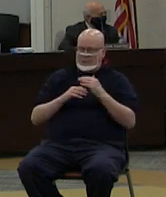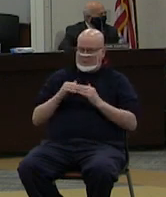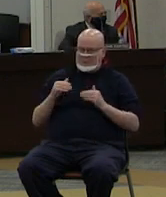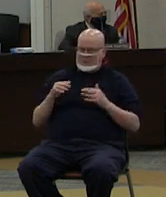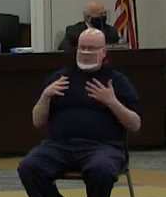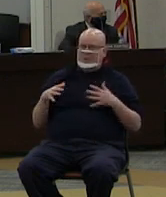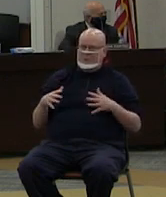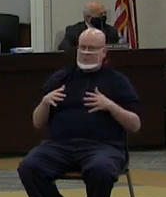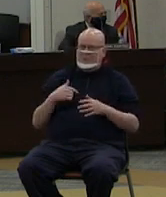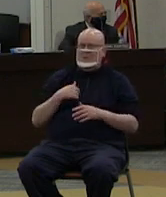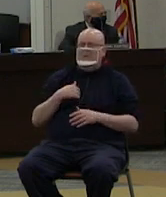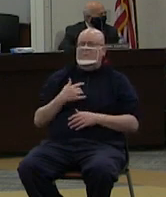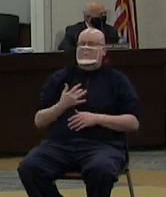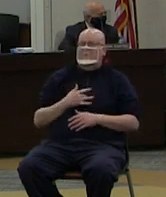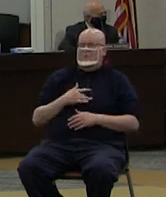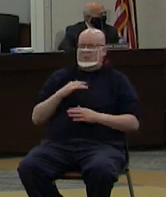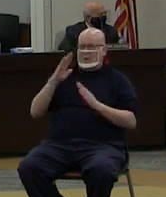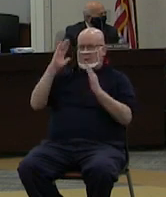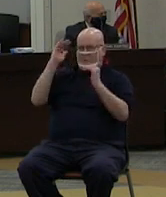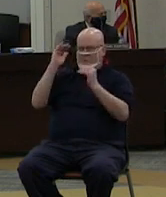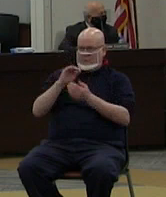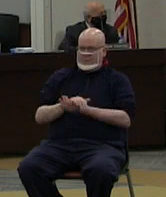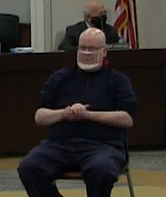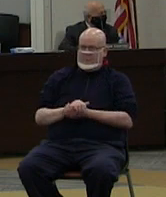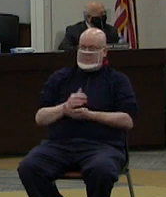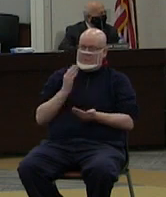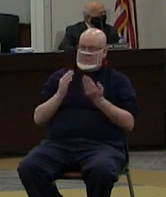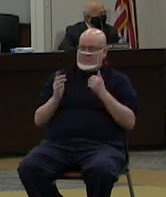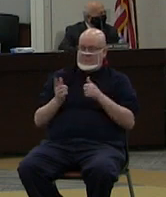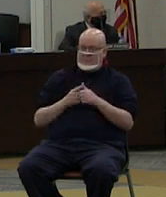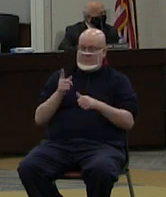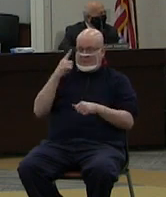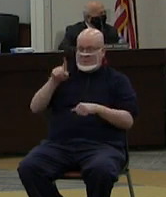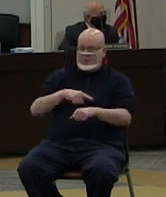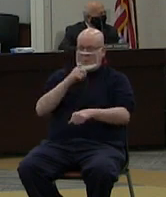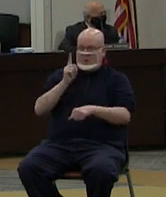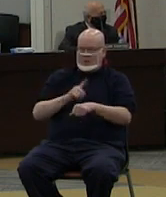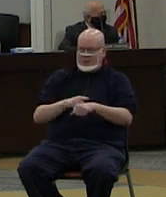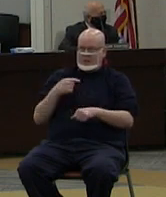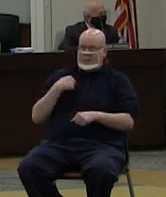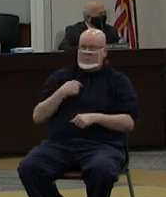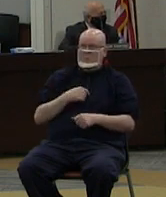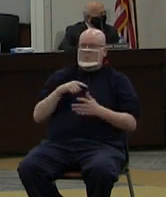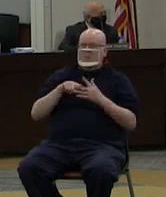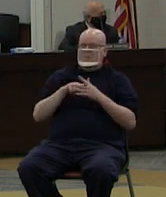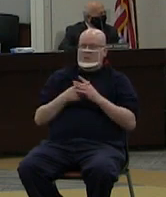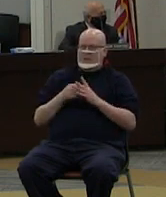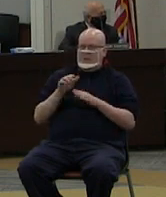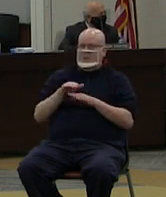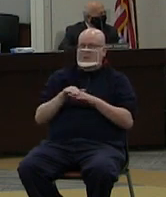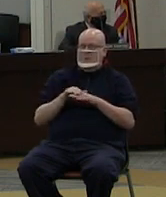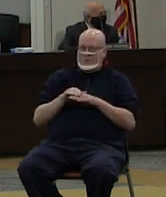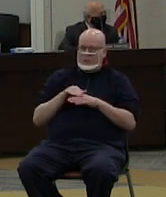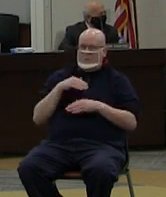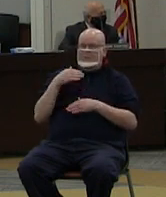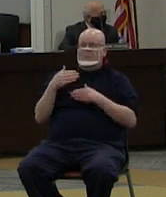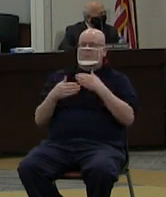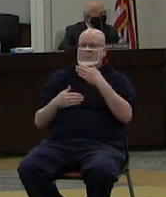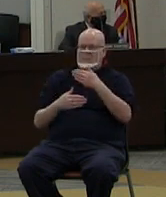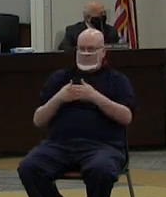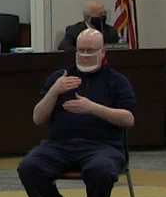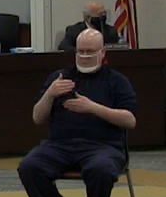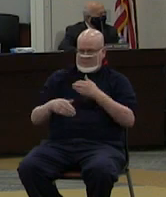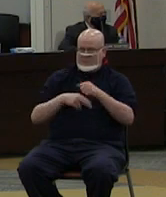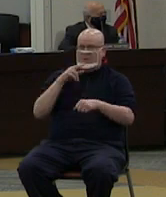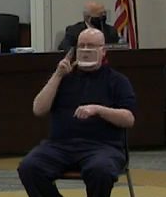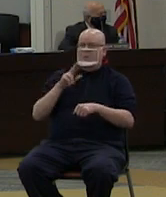optimistic. And maybe for the first time in a long time that, you know, we're starting to, you know, the slow path to getting back to sort of a normal